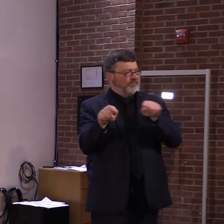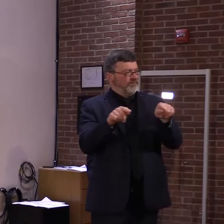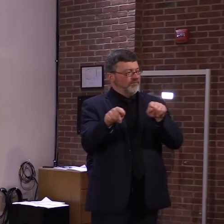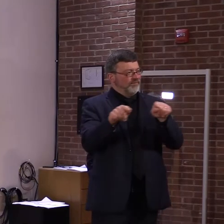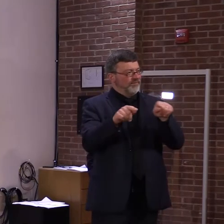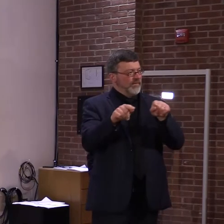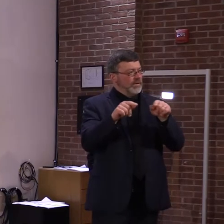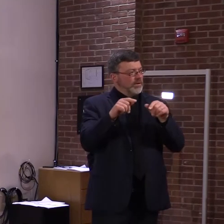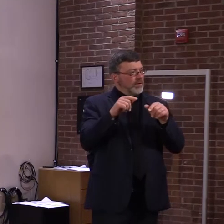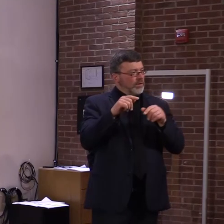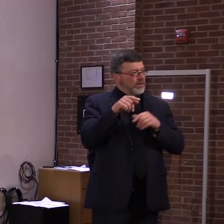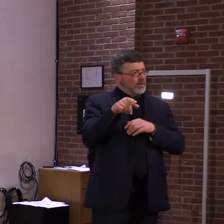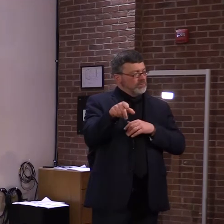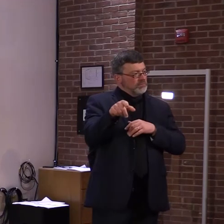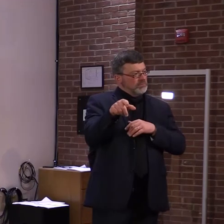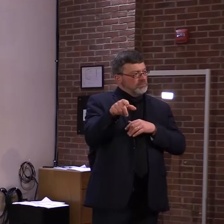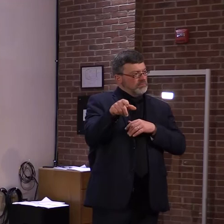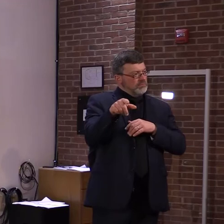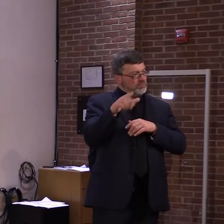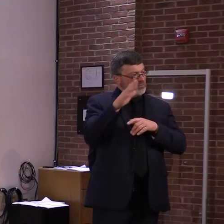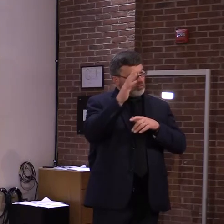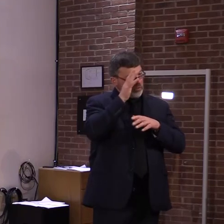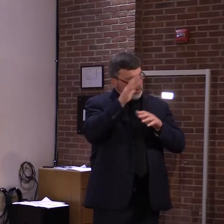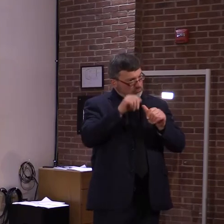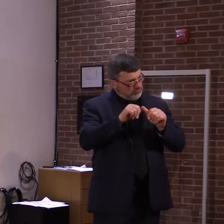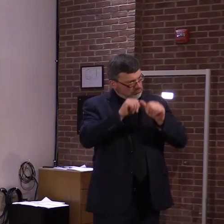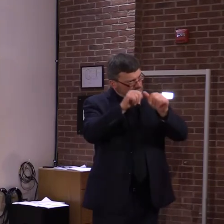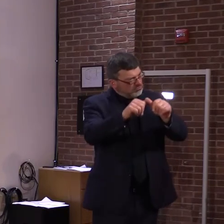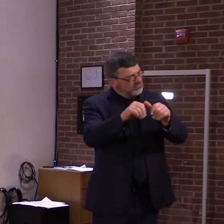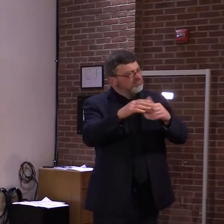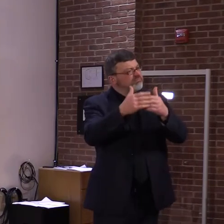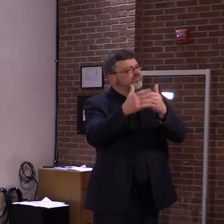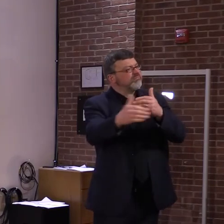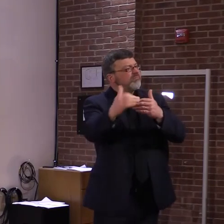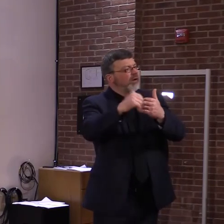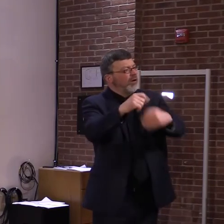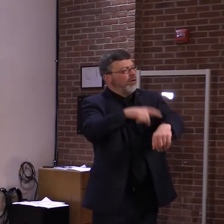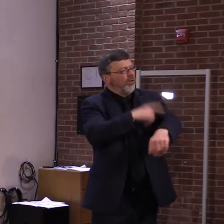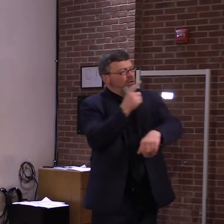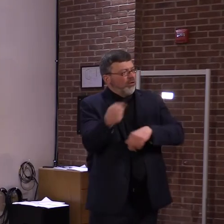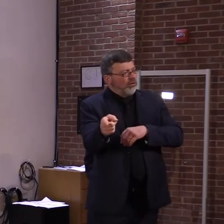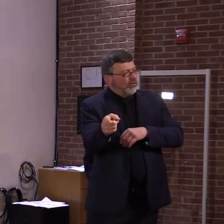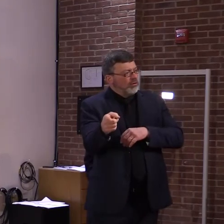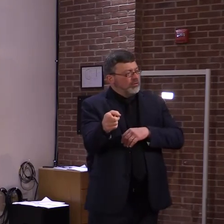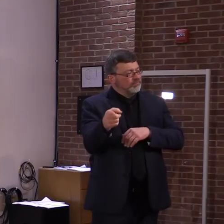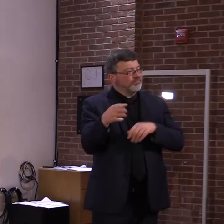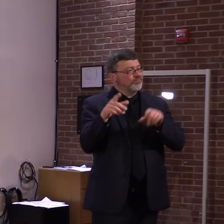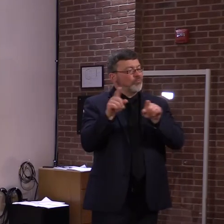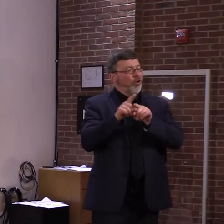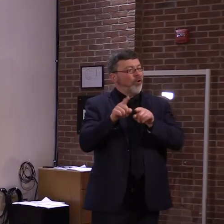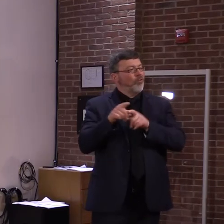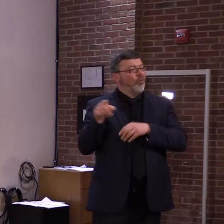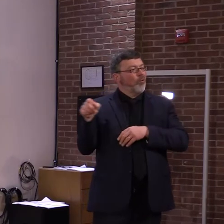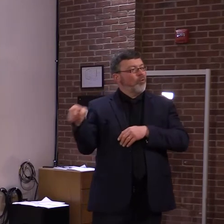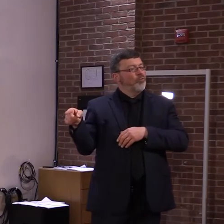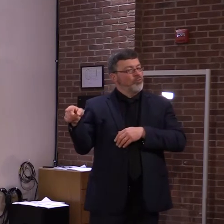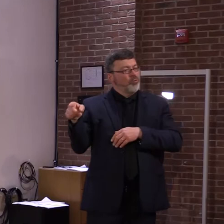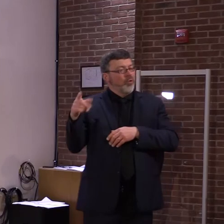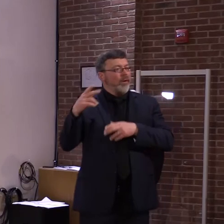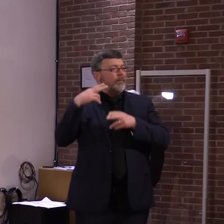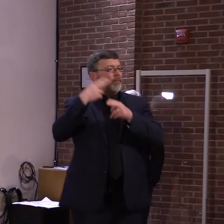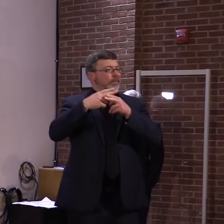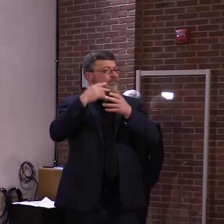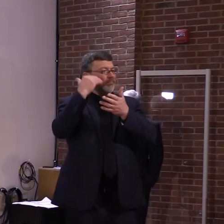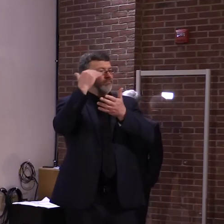to expand it to include more students and districts before the end of the school year? And is there anything in particular you're